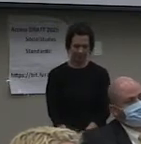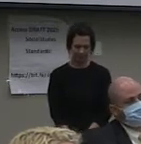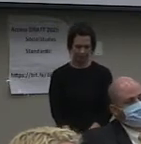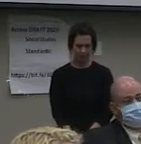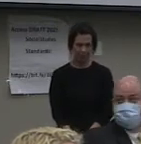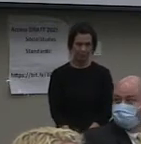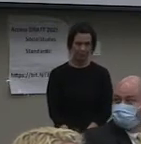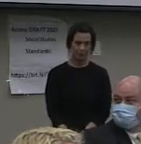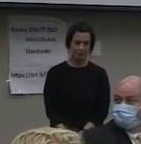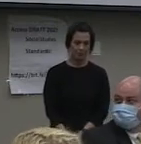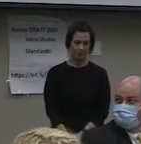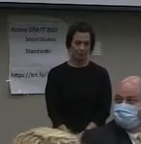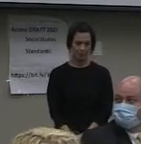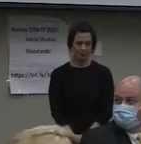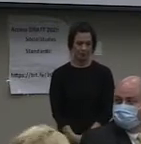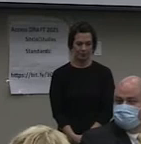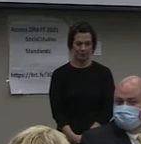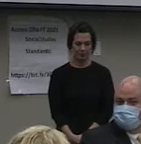It's probably still on.